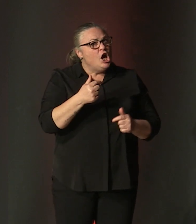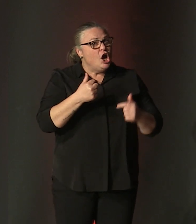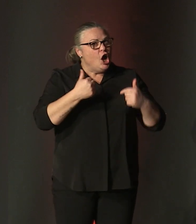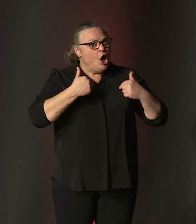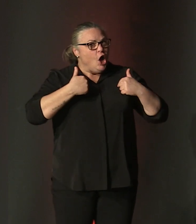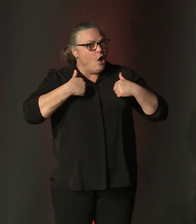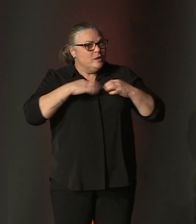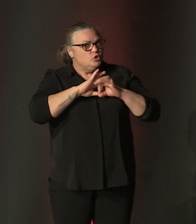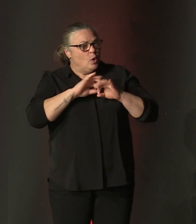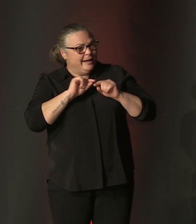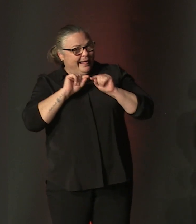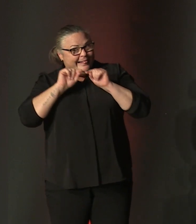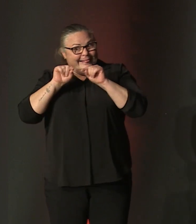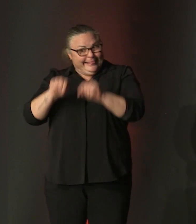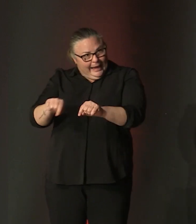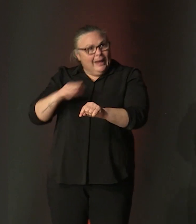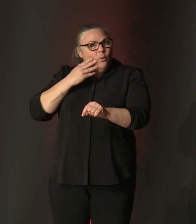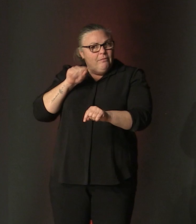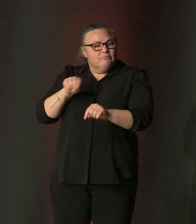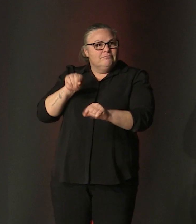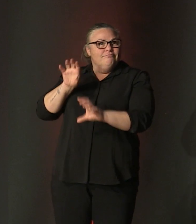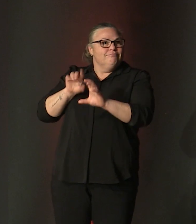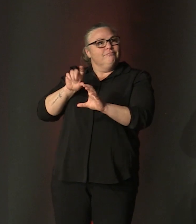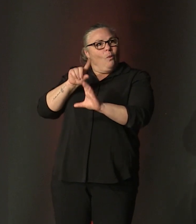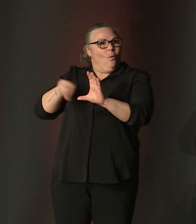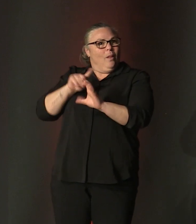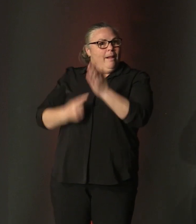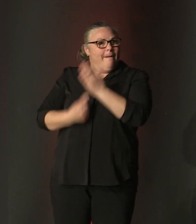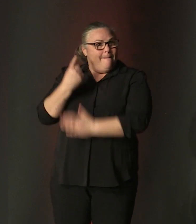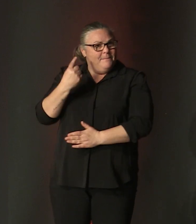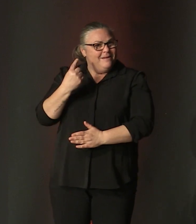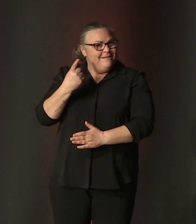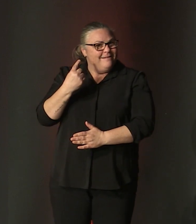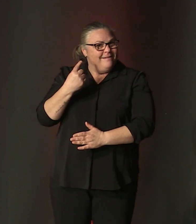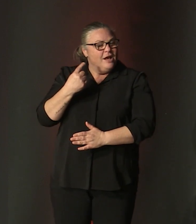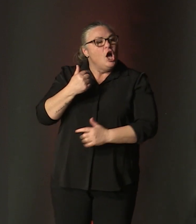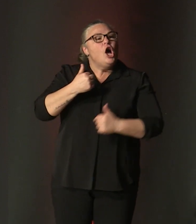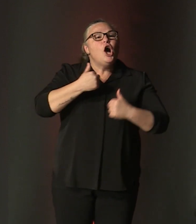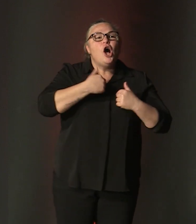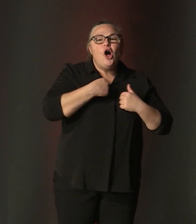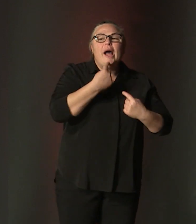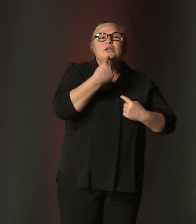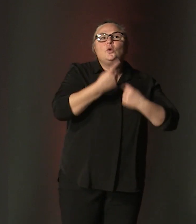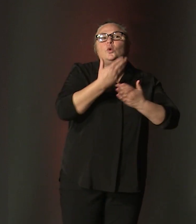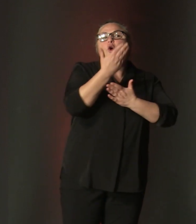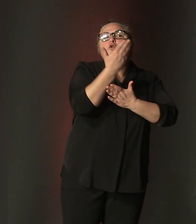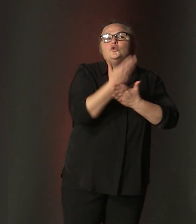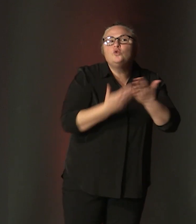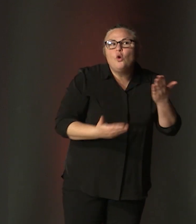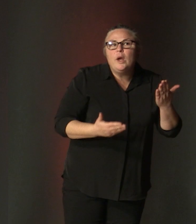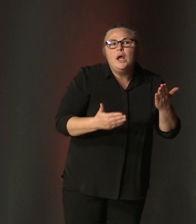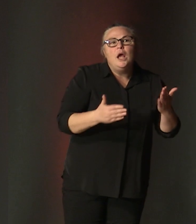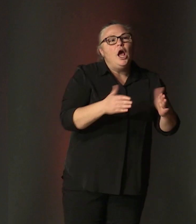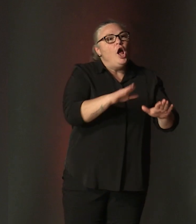same continent when it happened, I told you the story as if I were